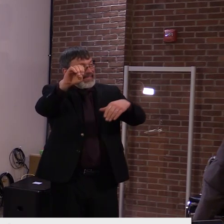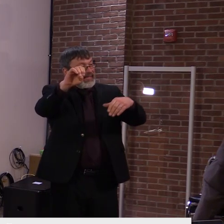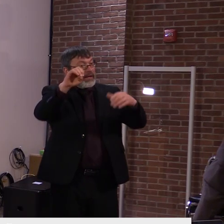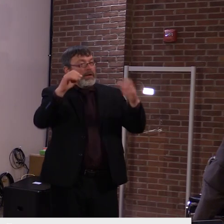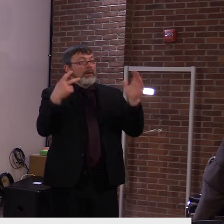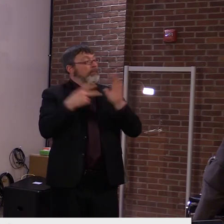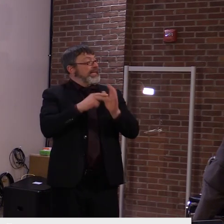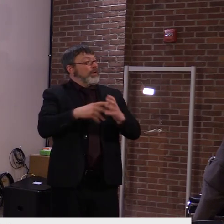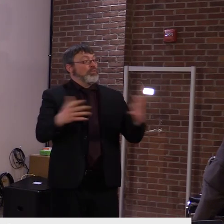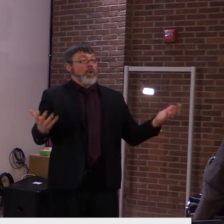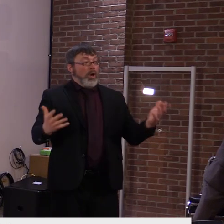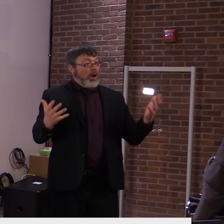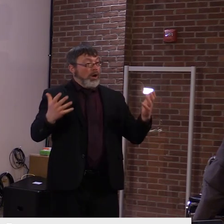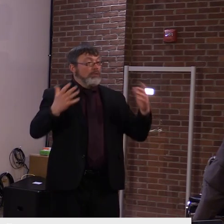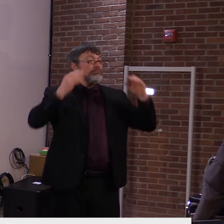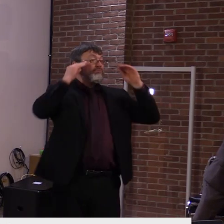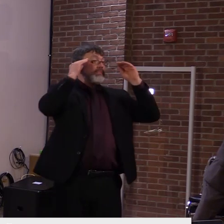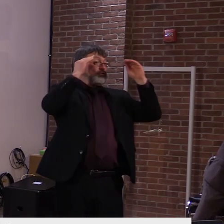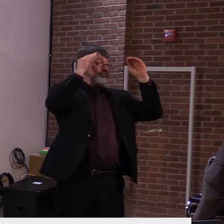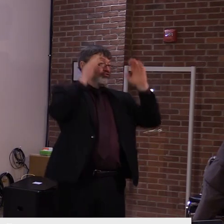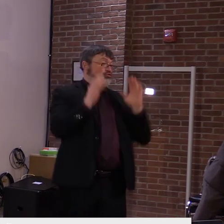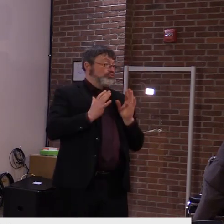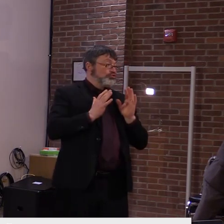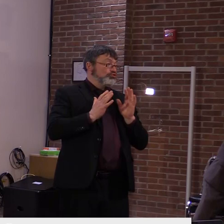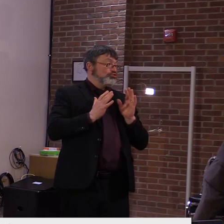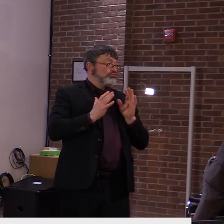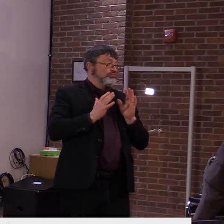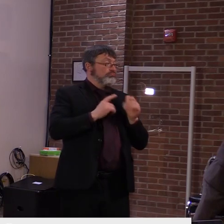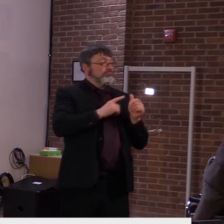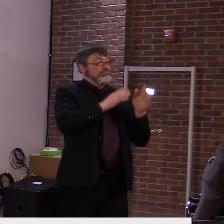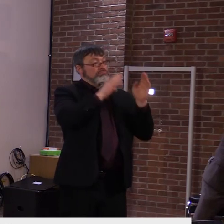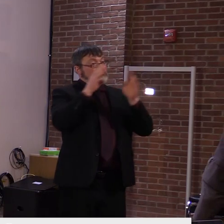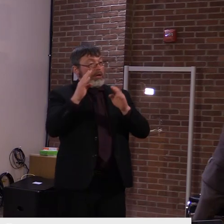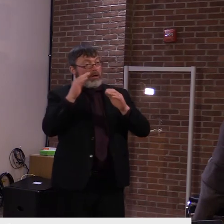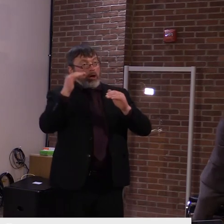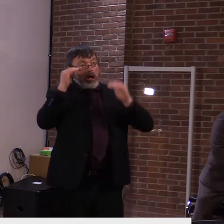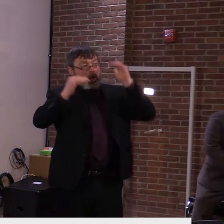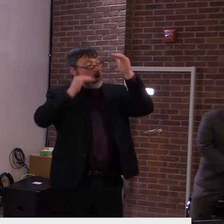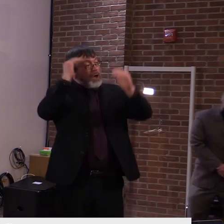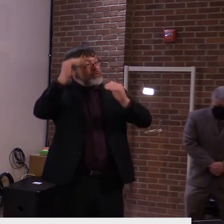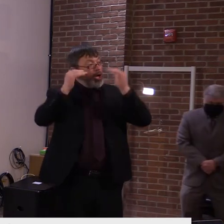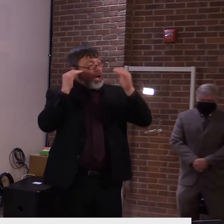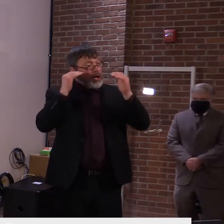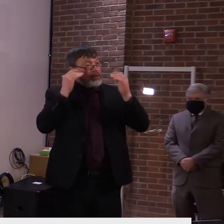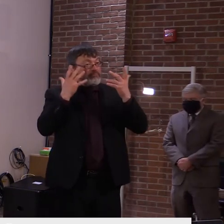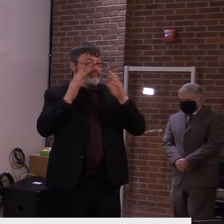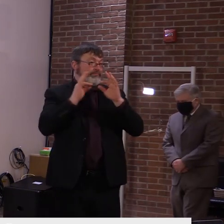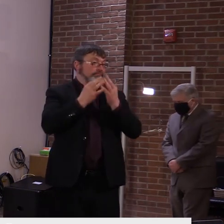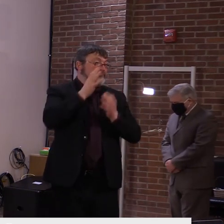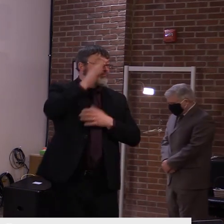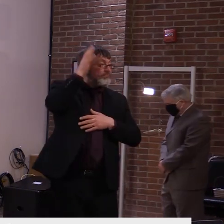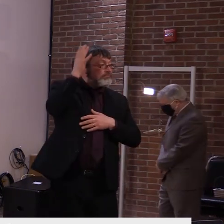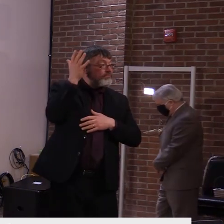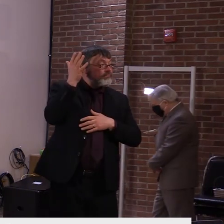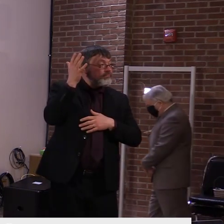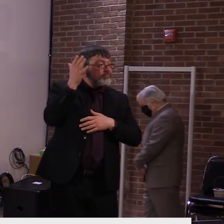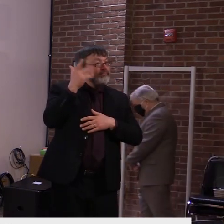living in the community in the adult range who can receive the vaccine, do receive the vaccine,